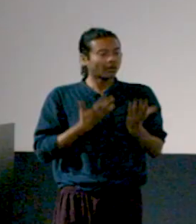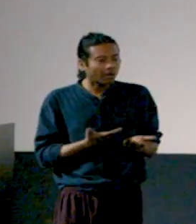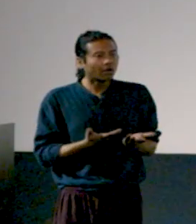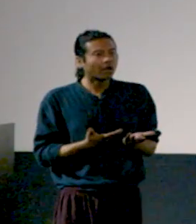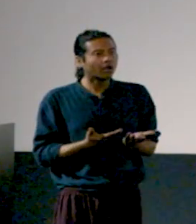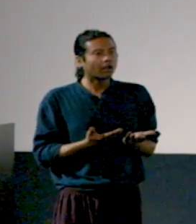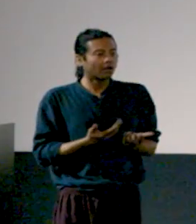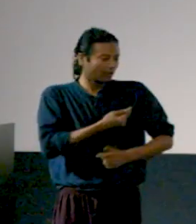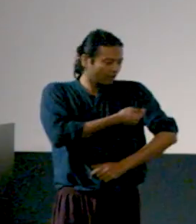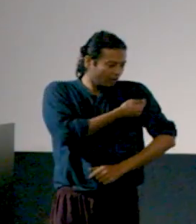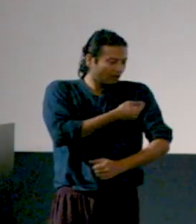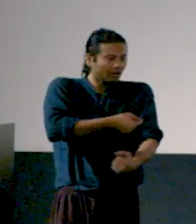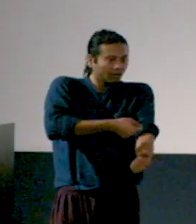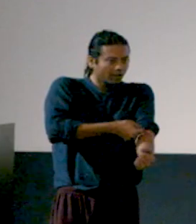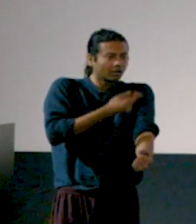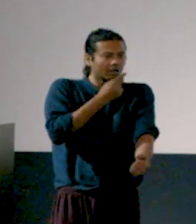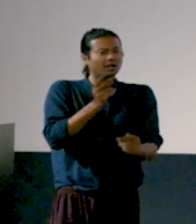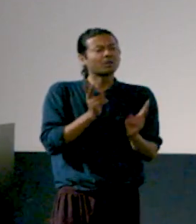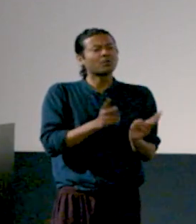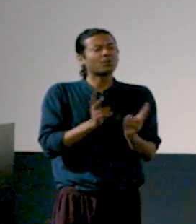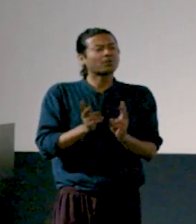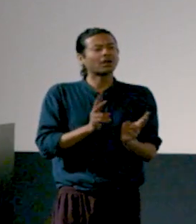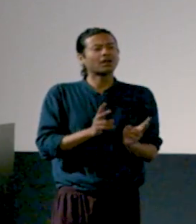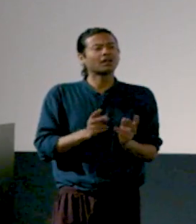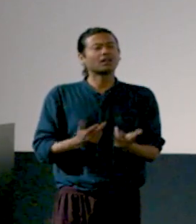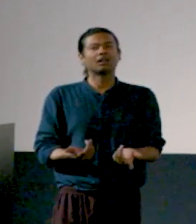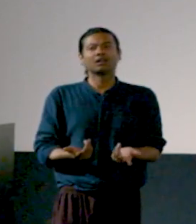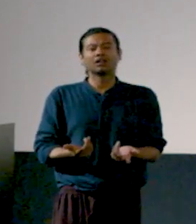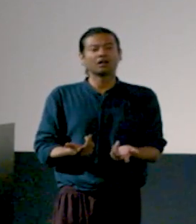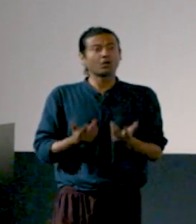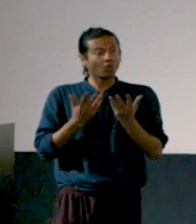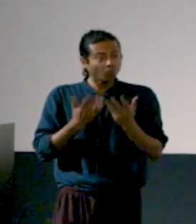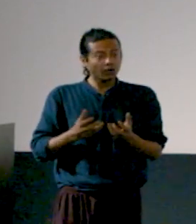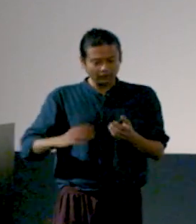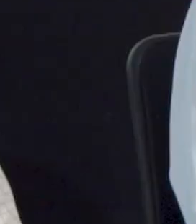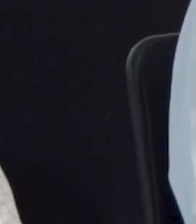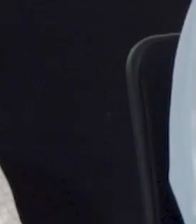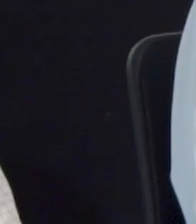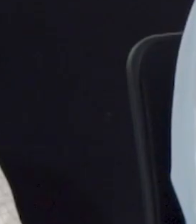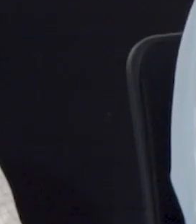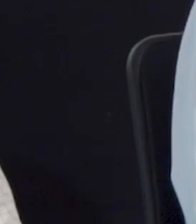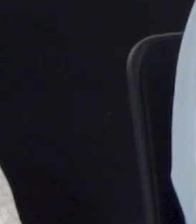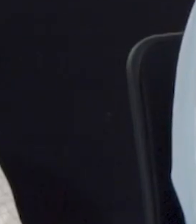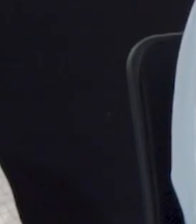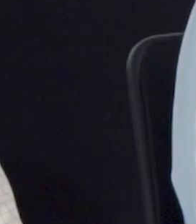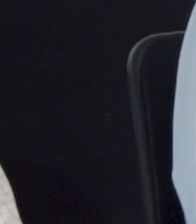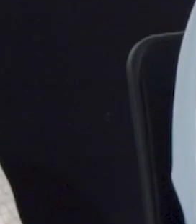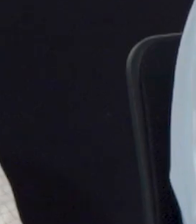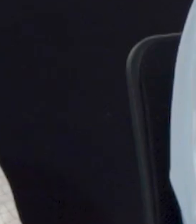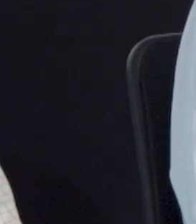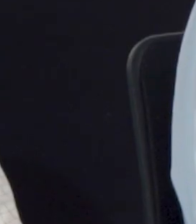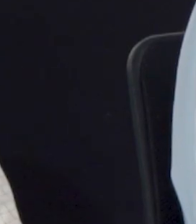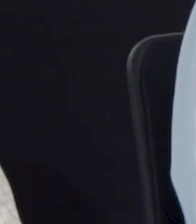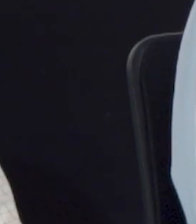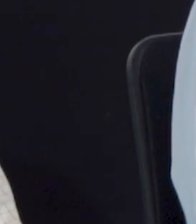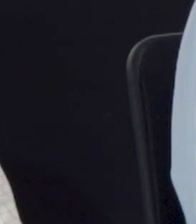palsy. Okay, that is not covered. Then how do you say corrective surgery is covered? As far as Ayushman